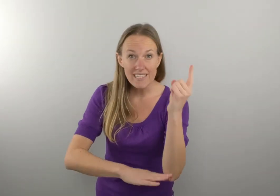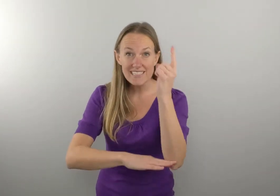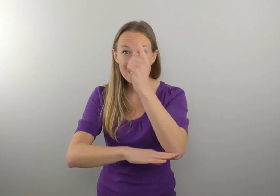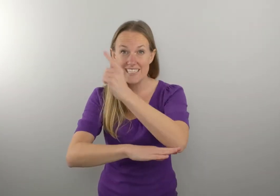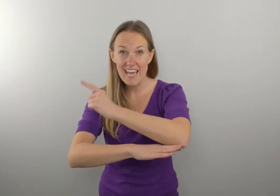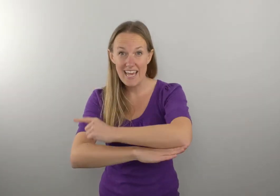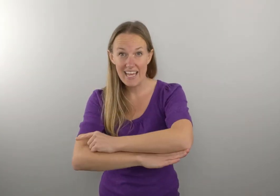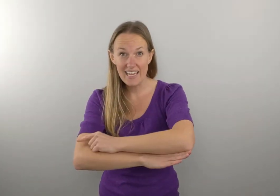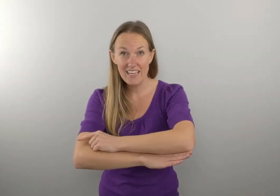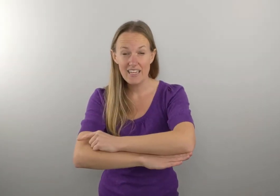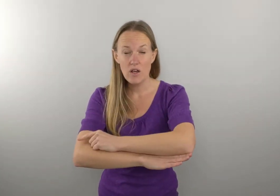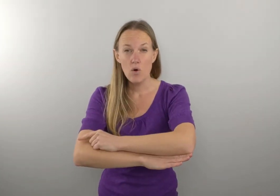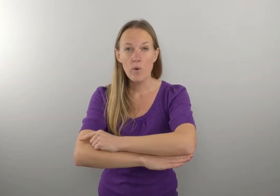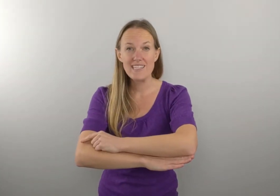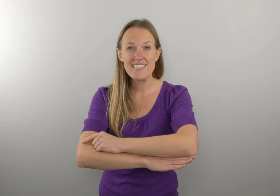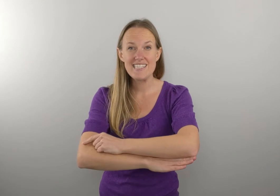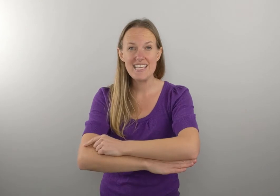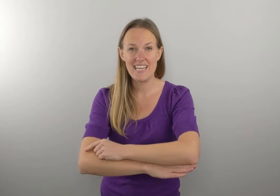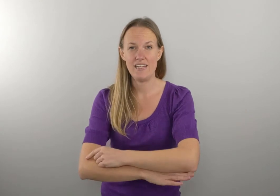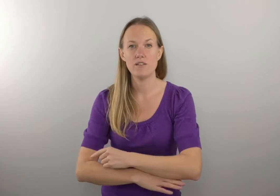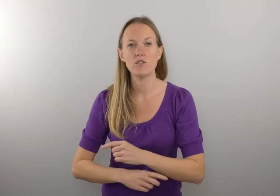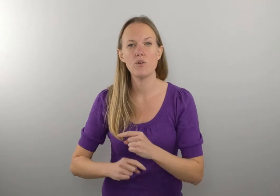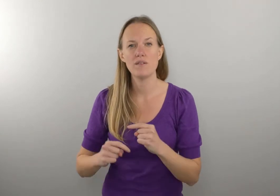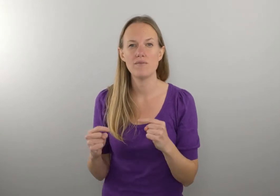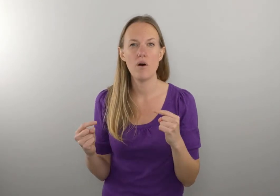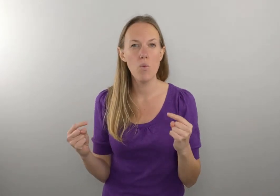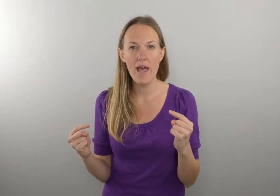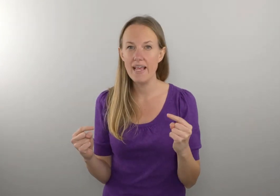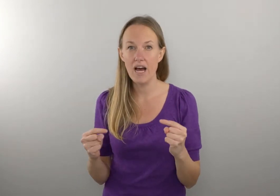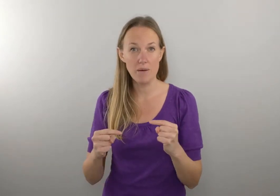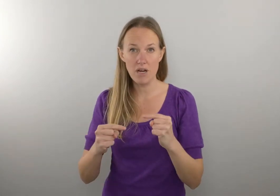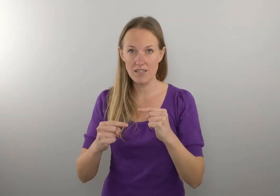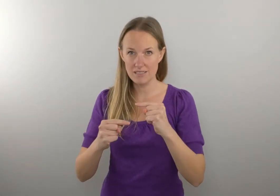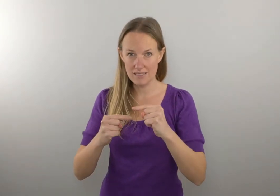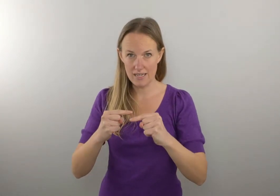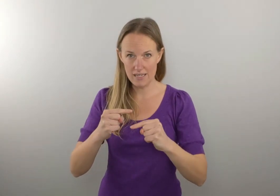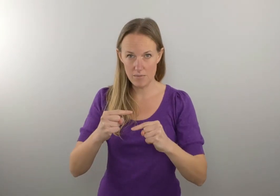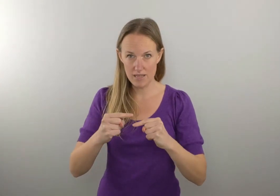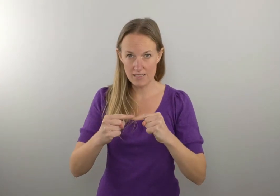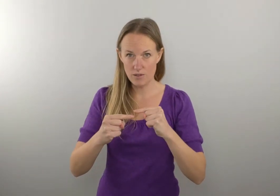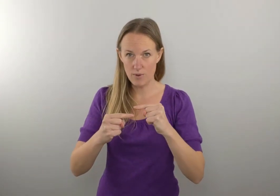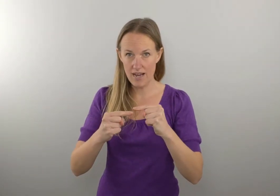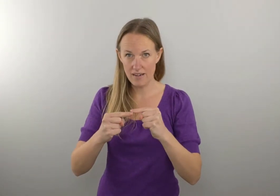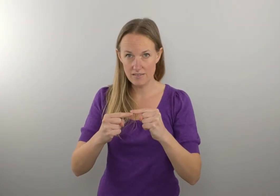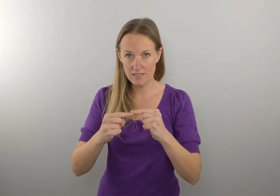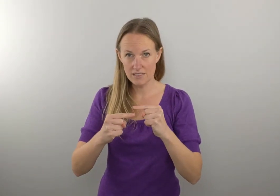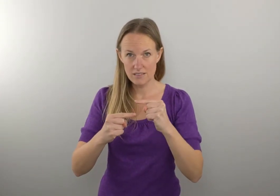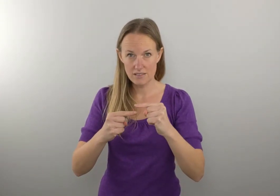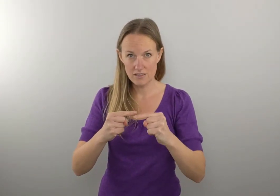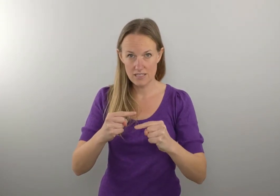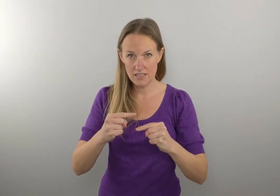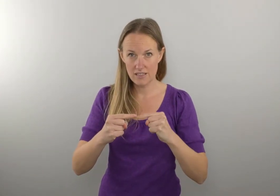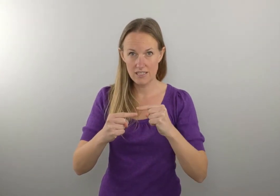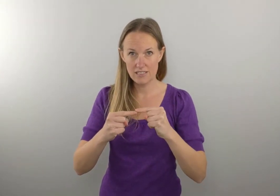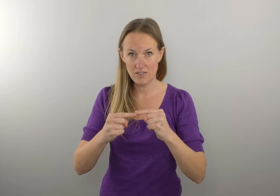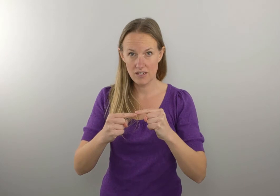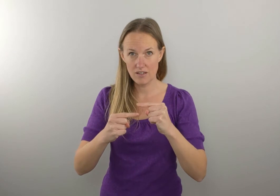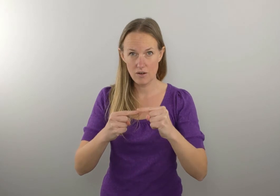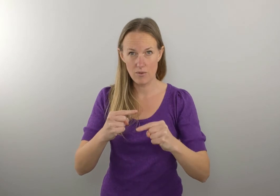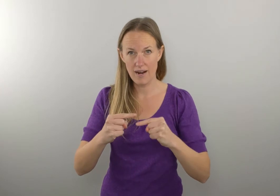One day when sin. So when, I'm not going to sign it, but that's around. So you take your index finger and go